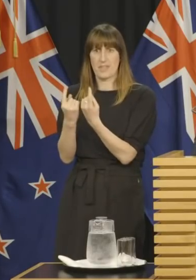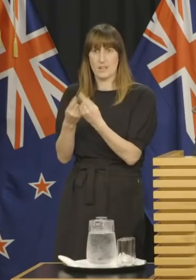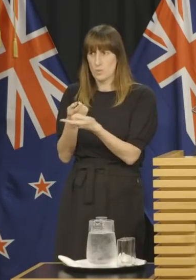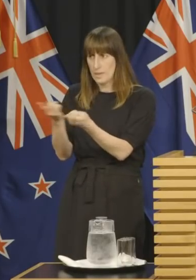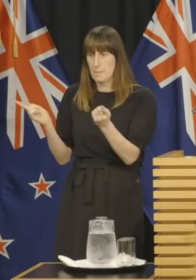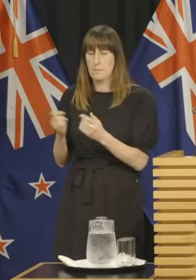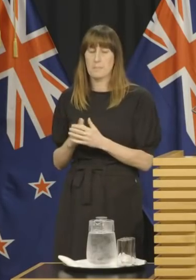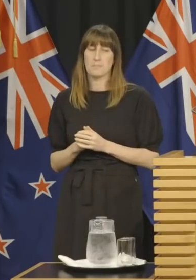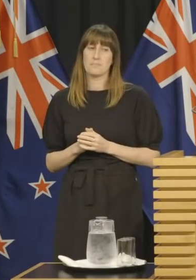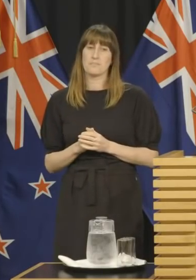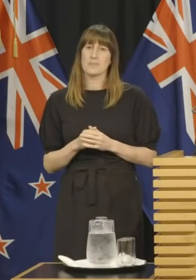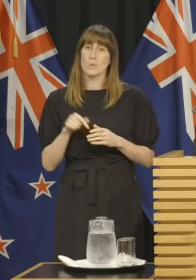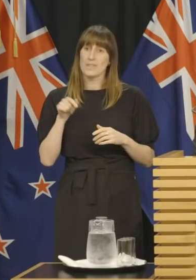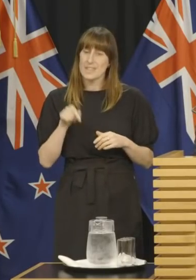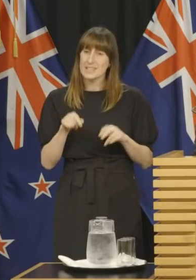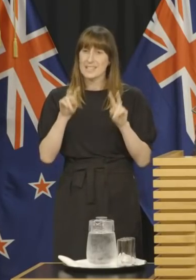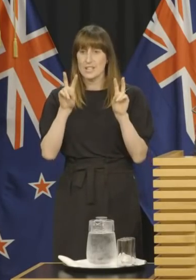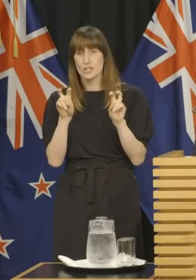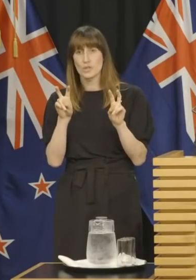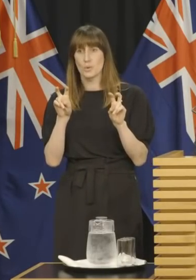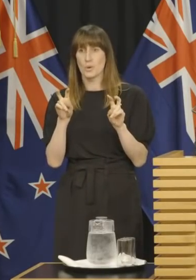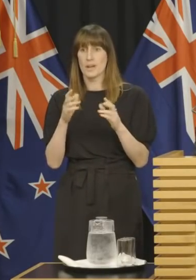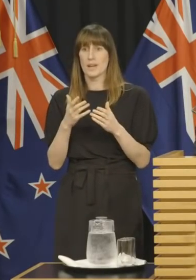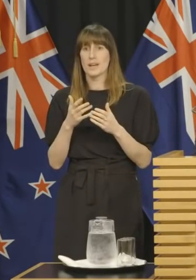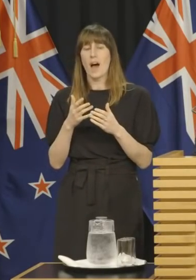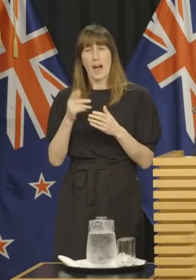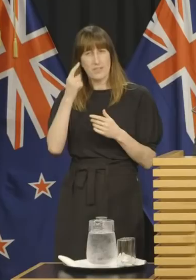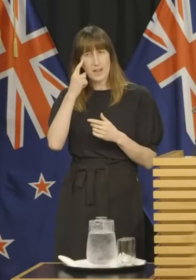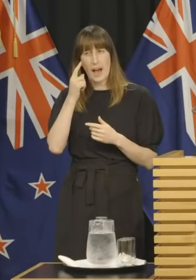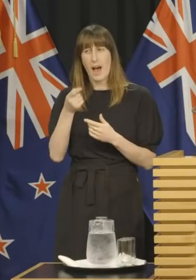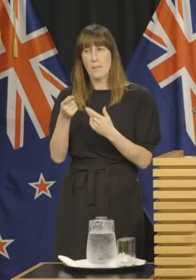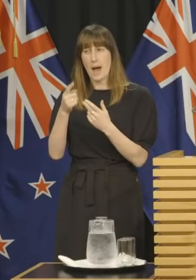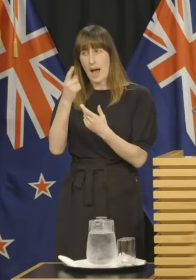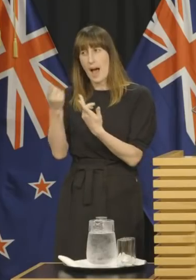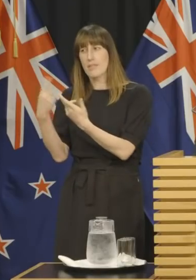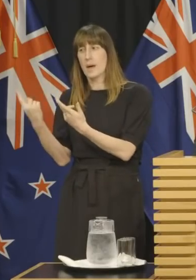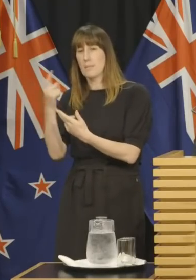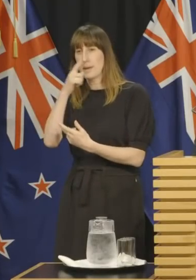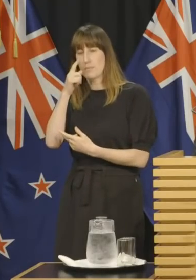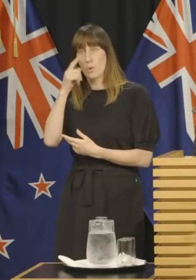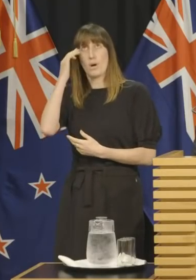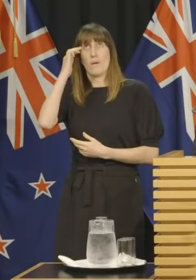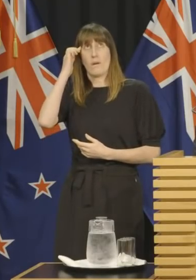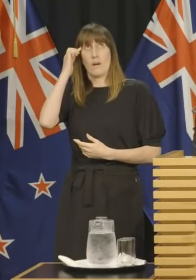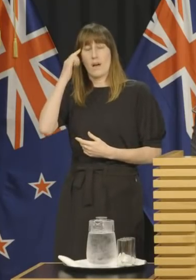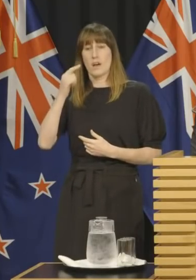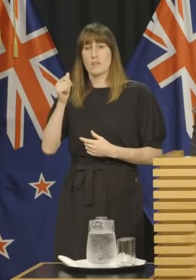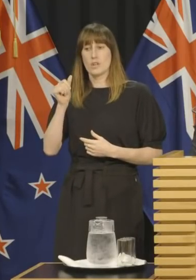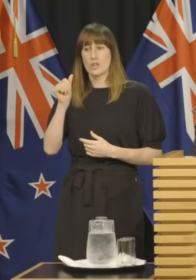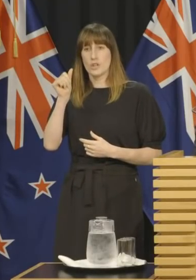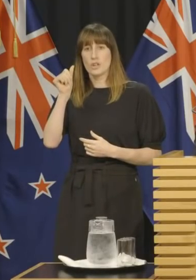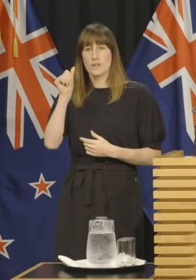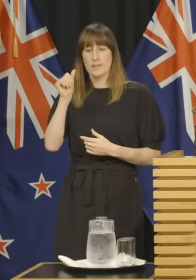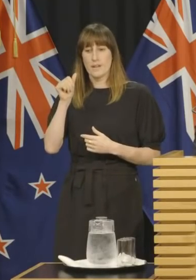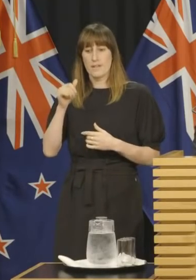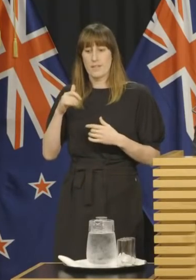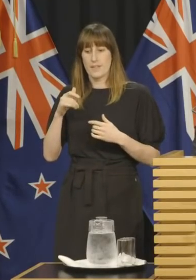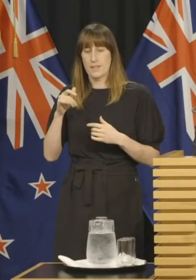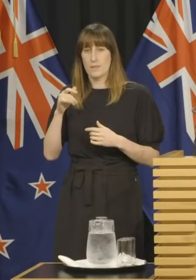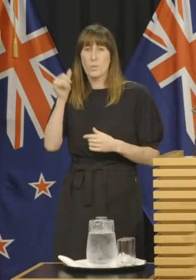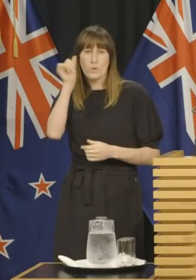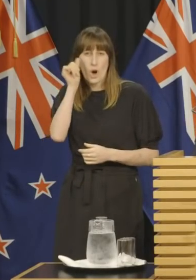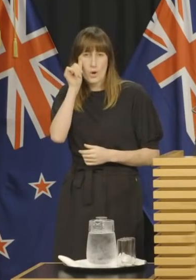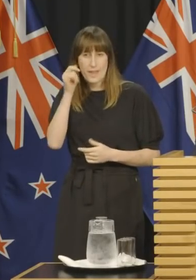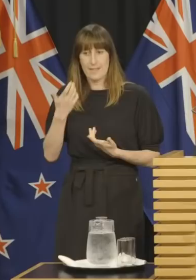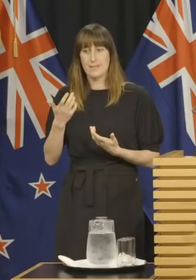maintain a set of operating principles, a set of behaviours that are in keeping with what our